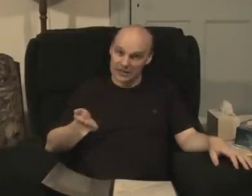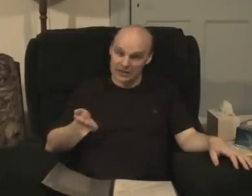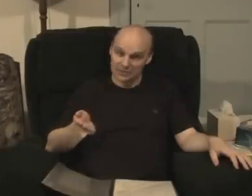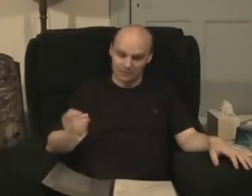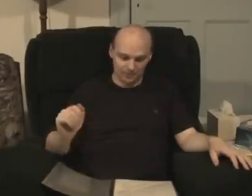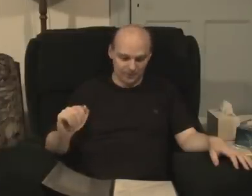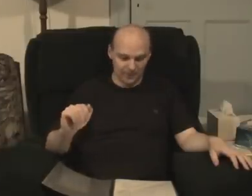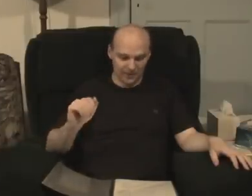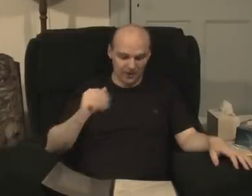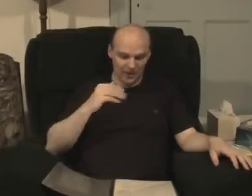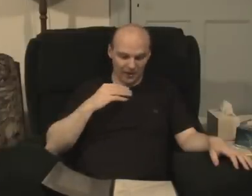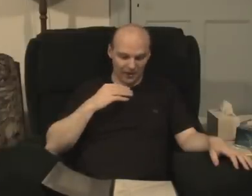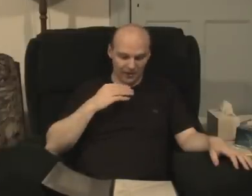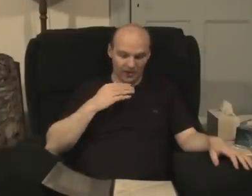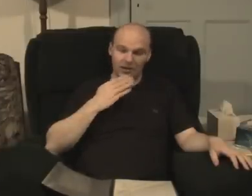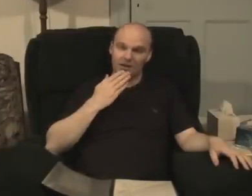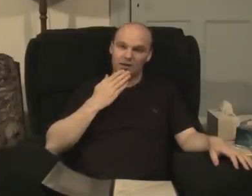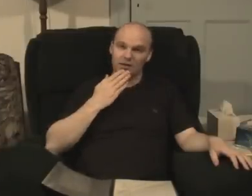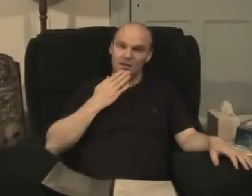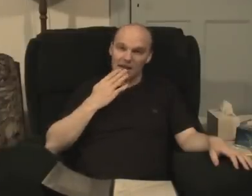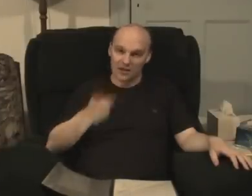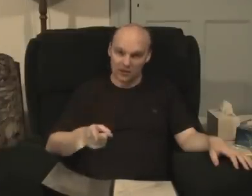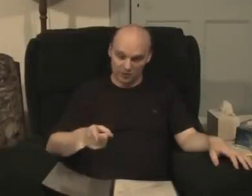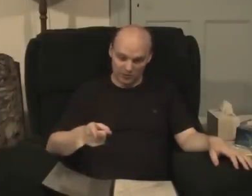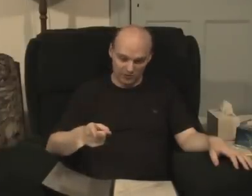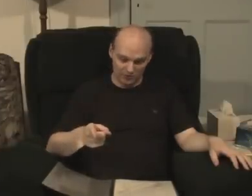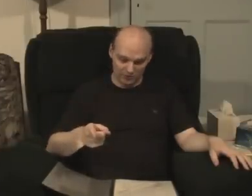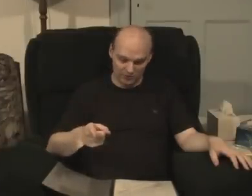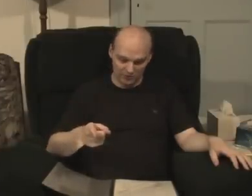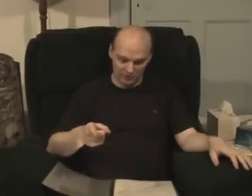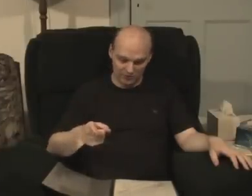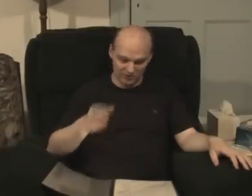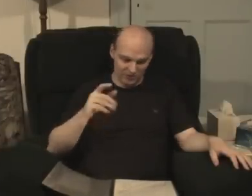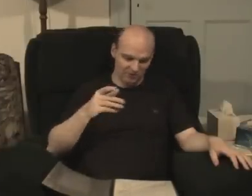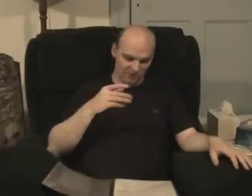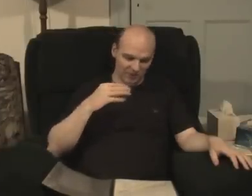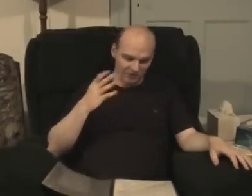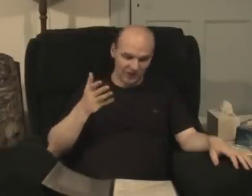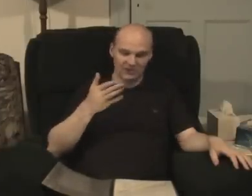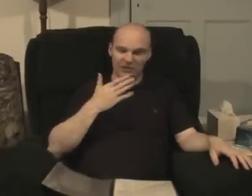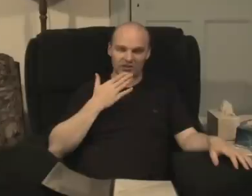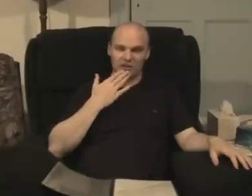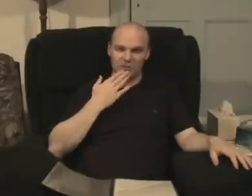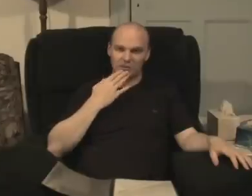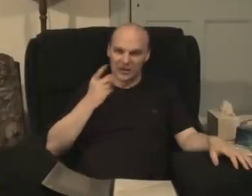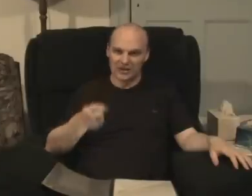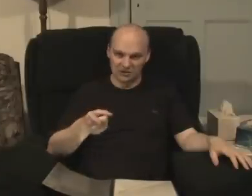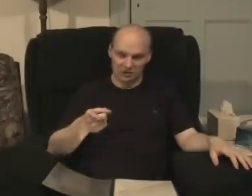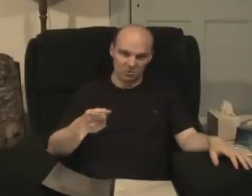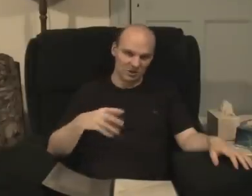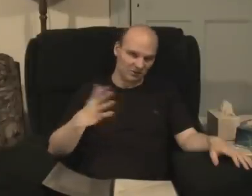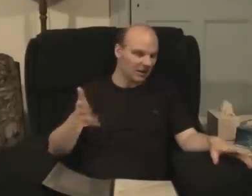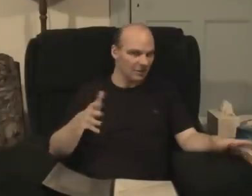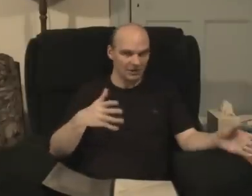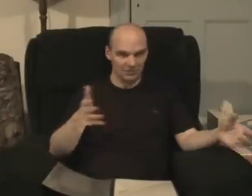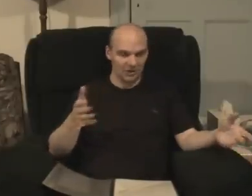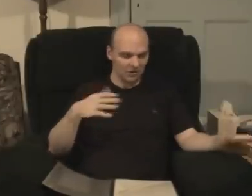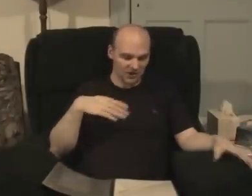Please, and thank you. So effectively you're saying please you, but the grammar in